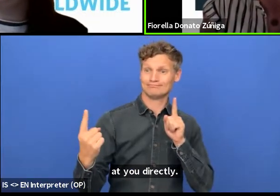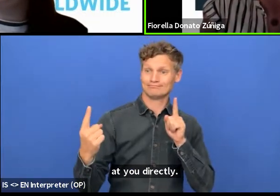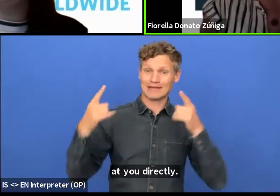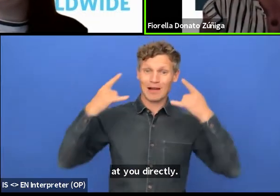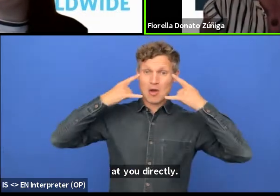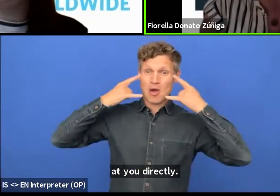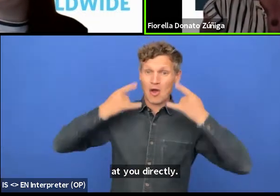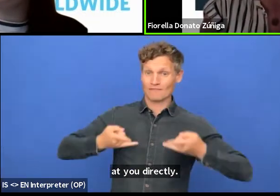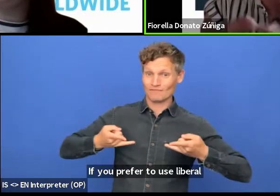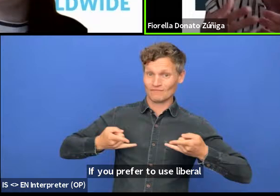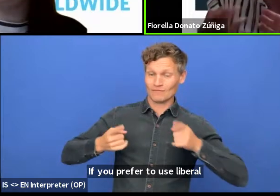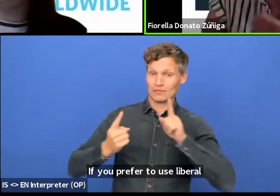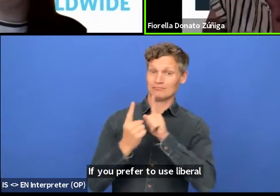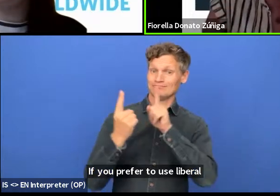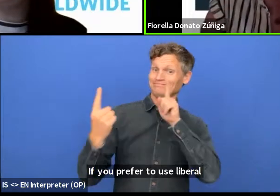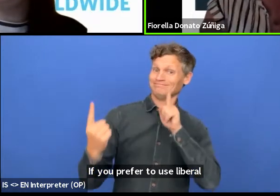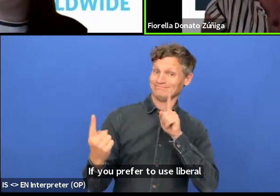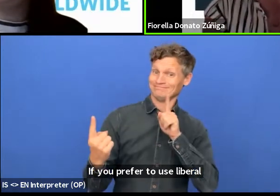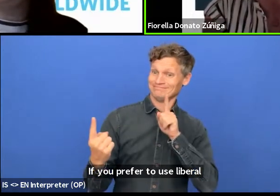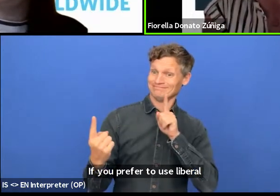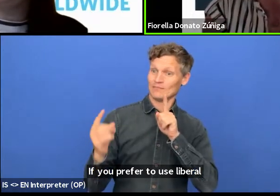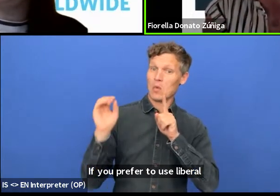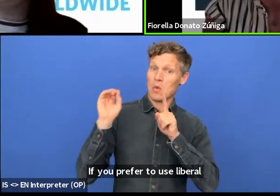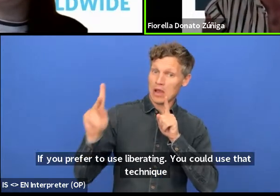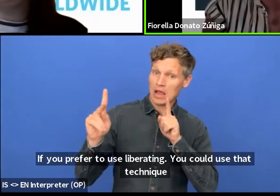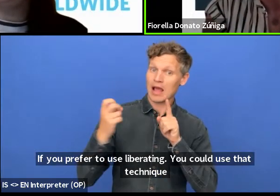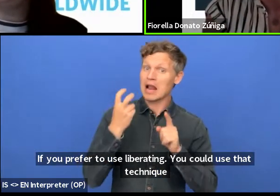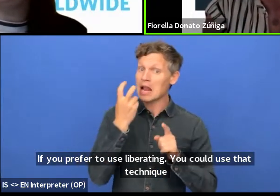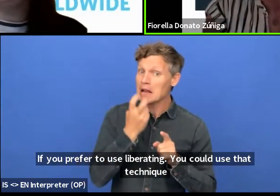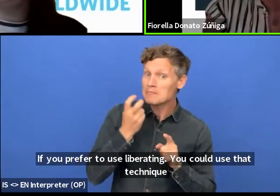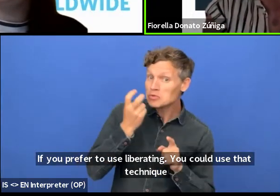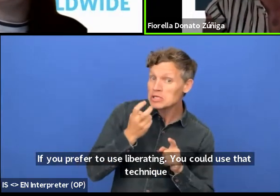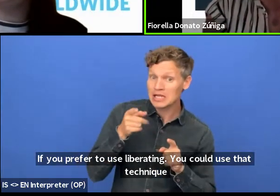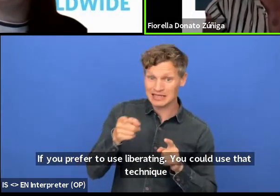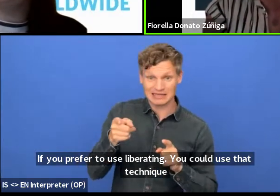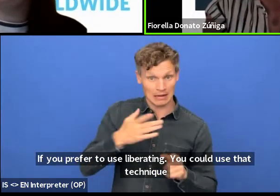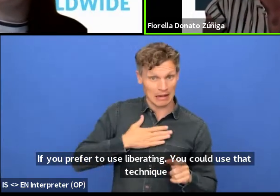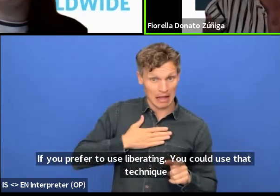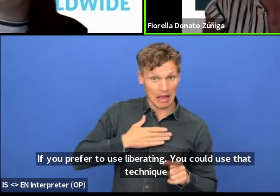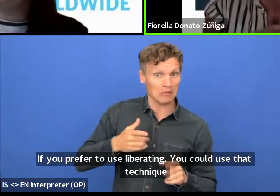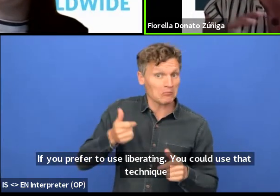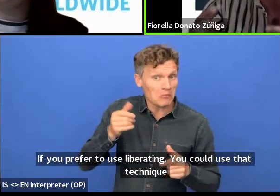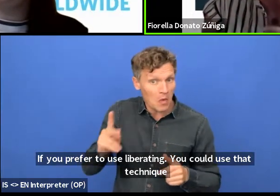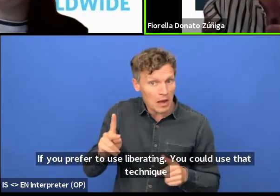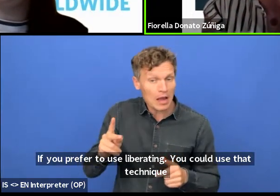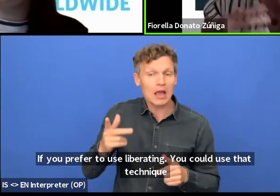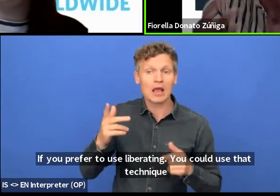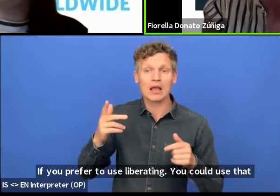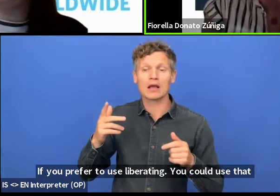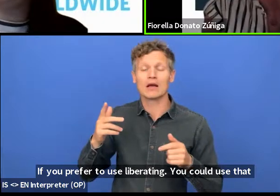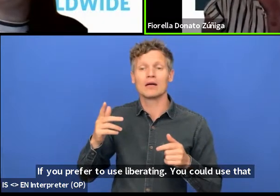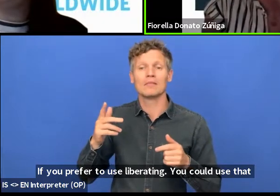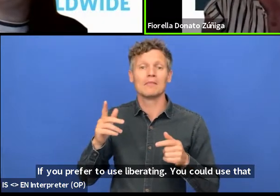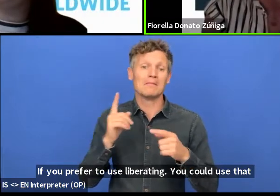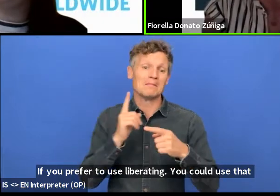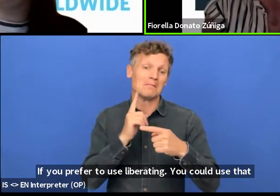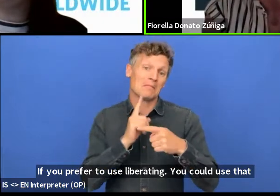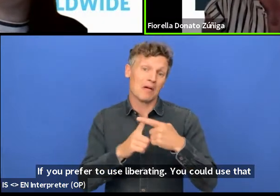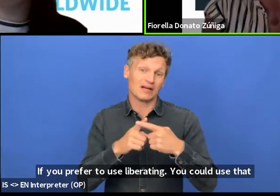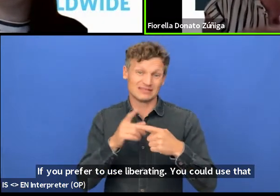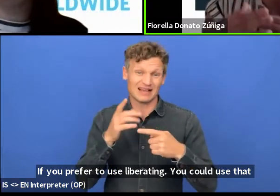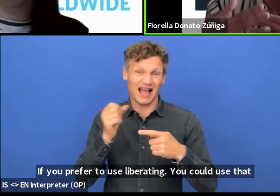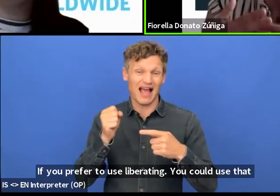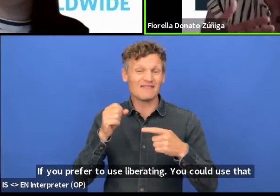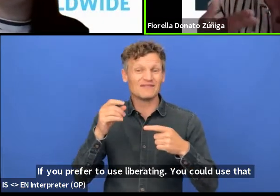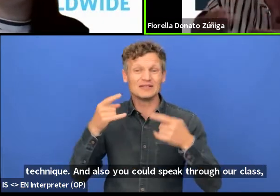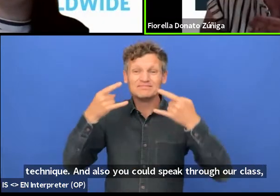prefers to use lip reading, you could use that technique. And also you could speak through a glass,